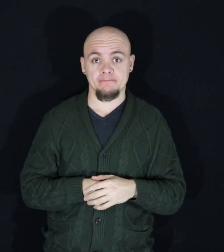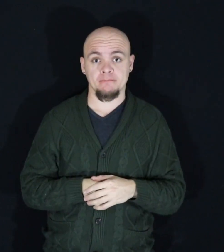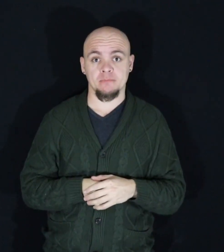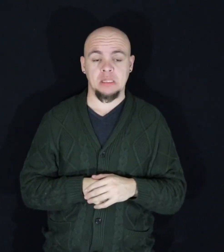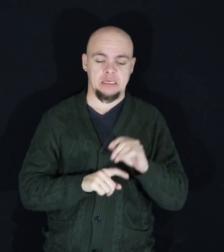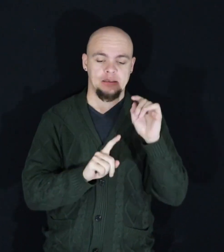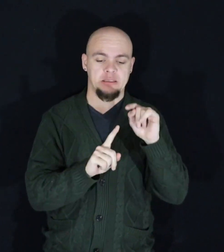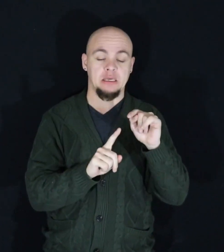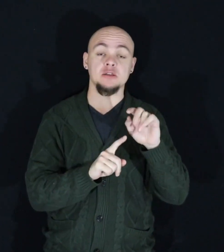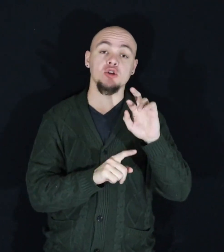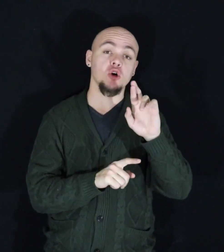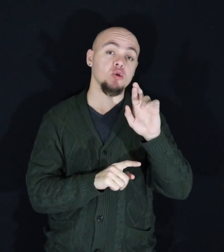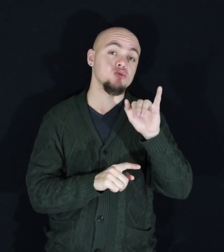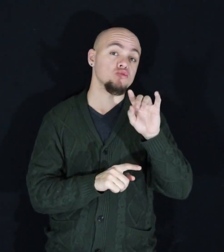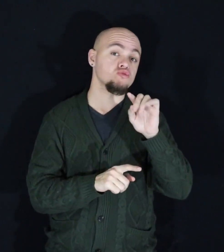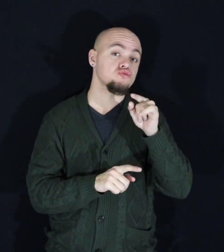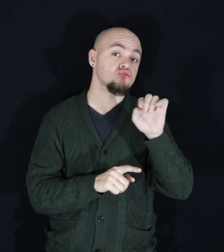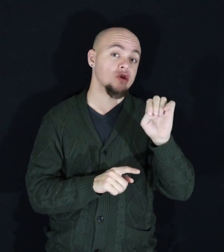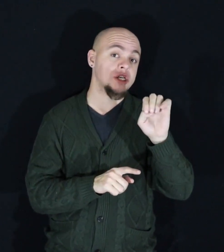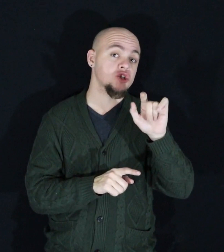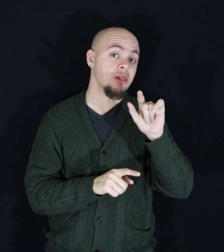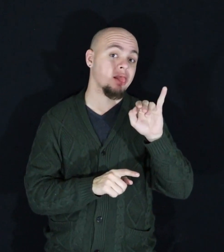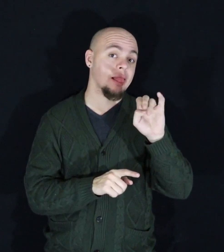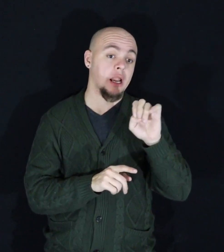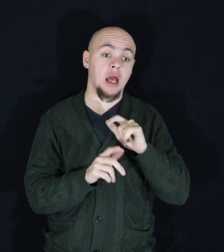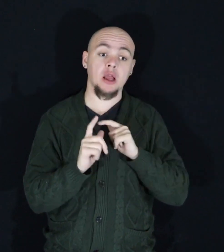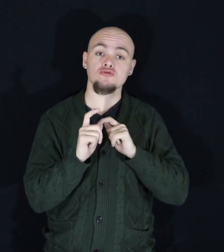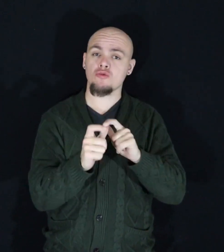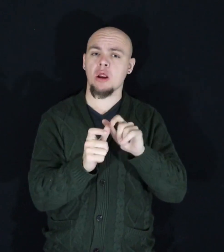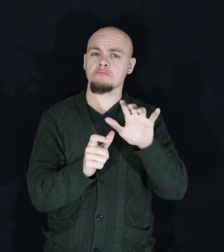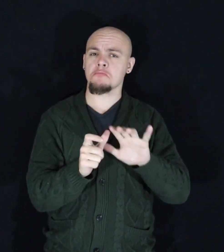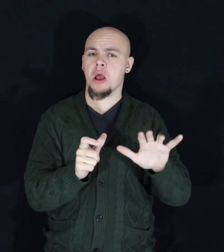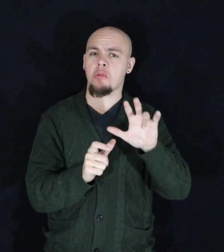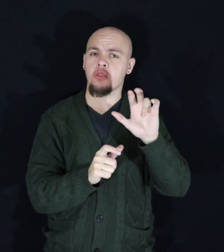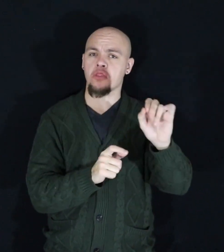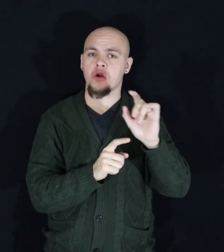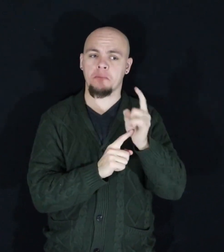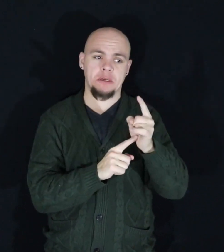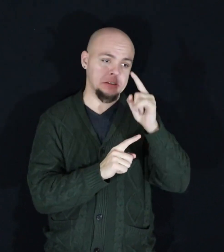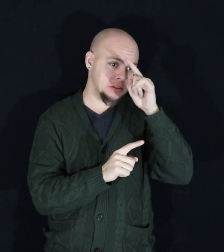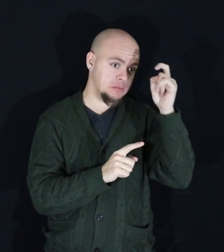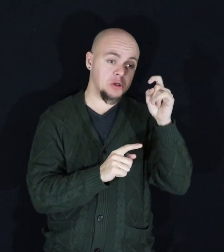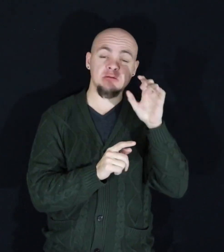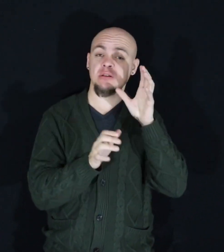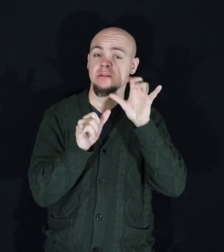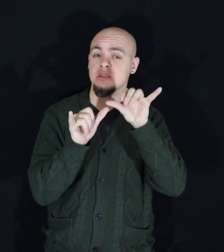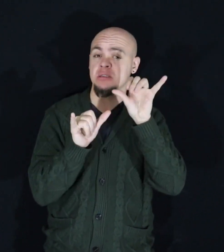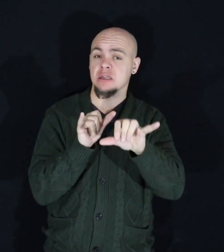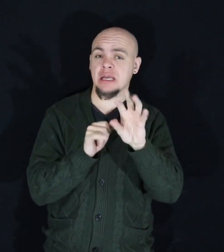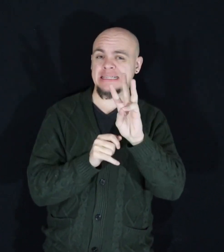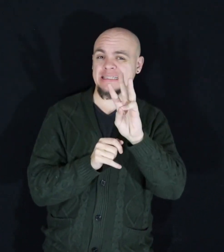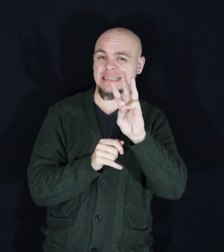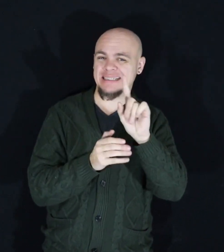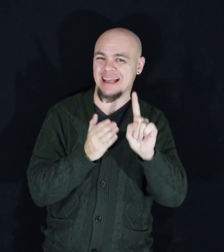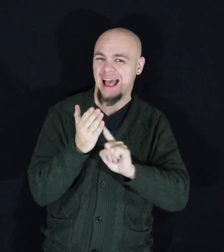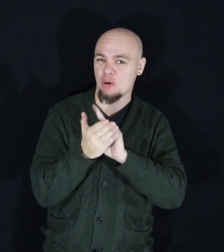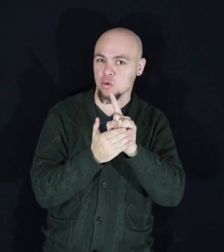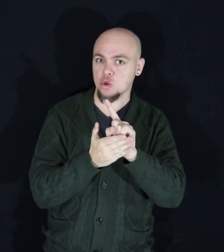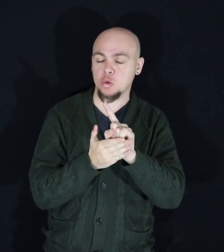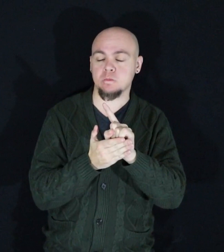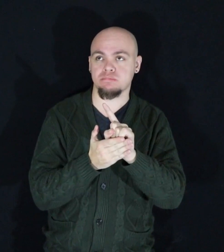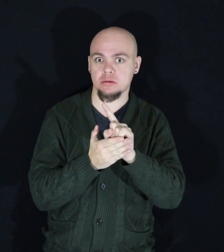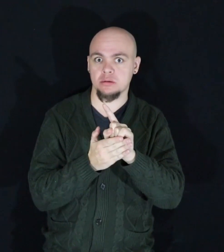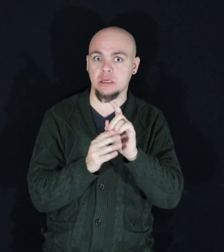This is also a ridge line that I can run in less than 30 minutes in the summer. So being up there for 6 hours kind of puts things into perspective of how much